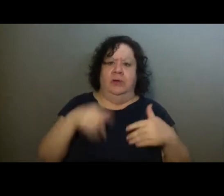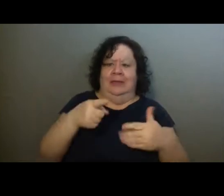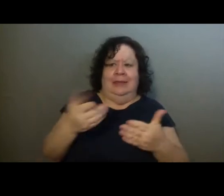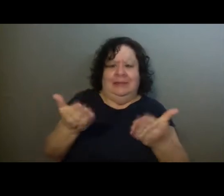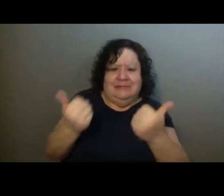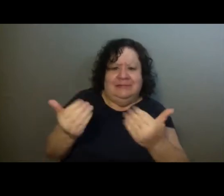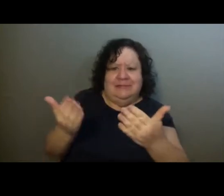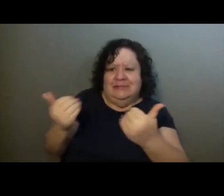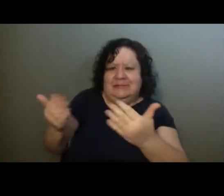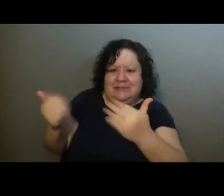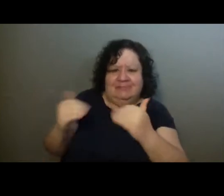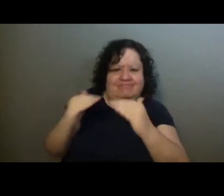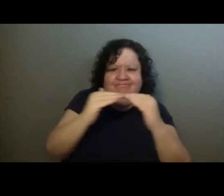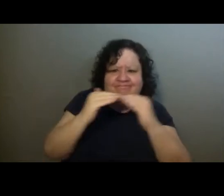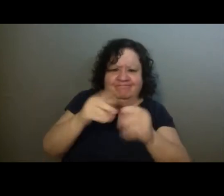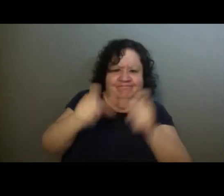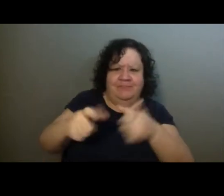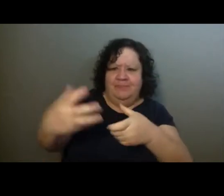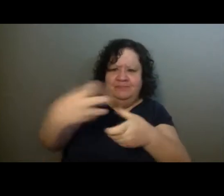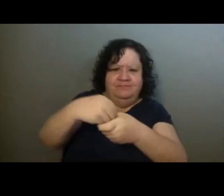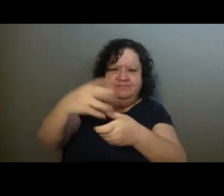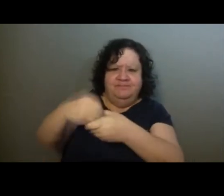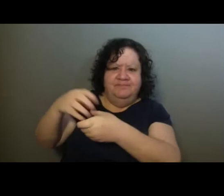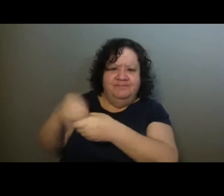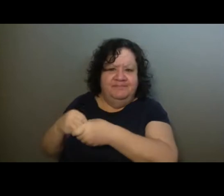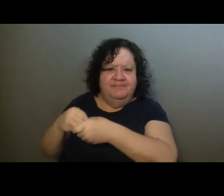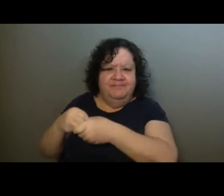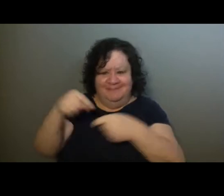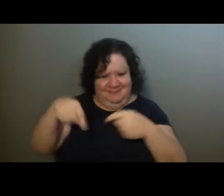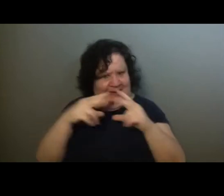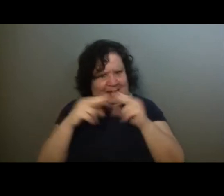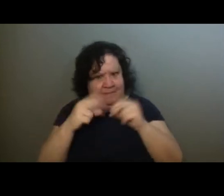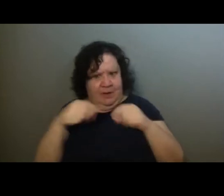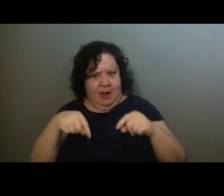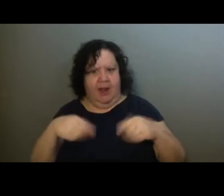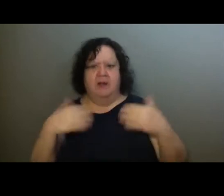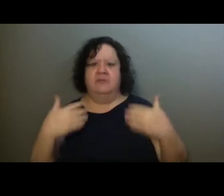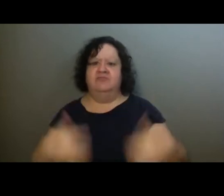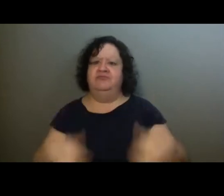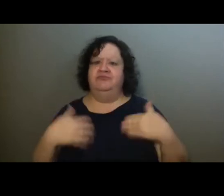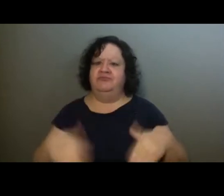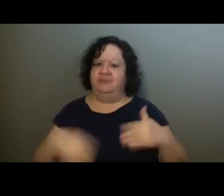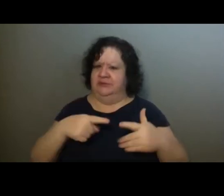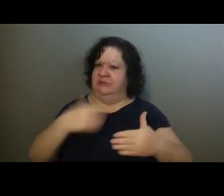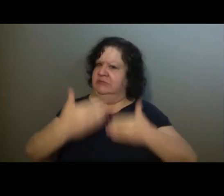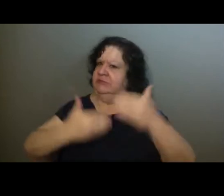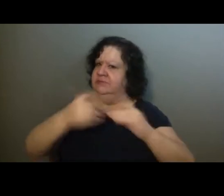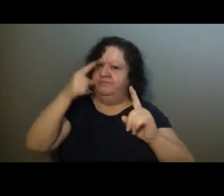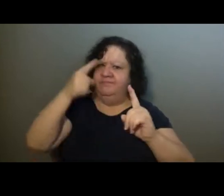and disability inclusive recovery for the Port of Beirut, which is on the one hand raising the issue. I